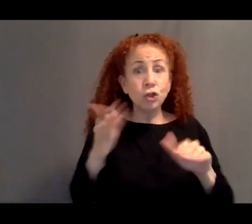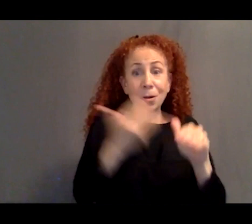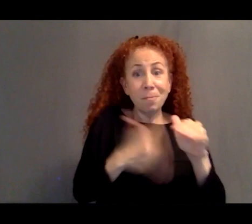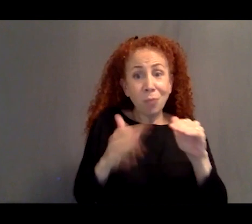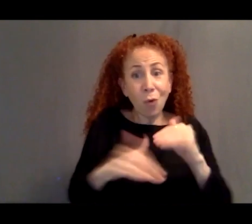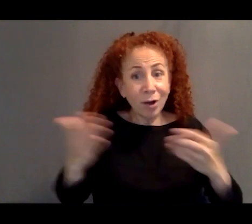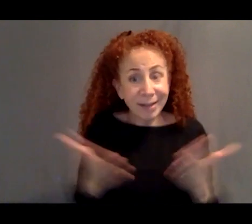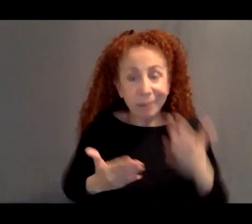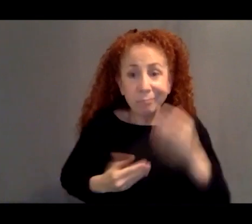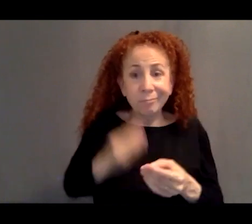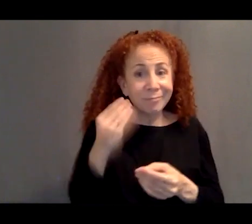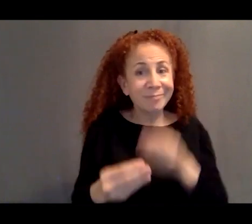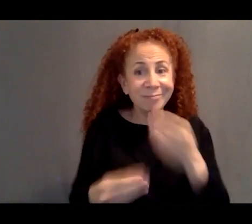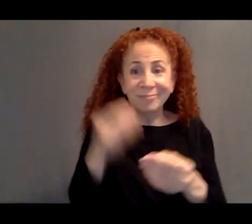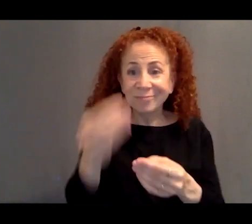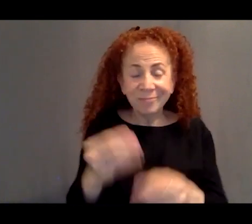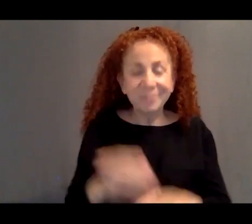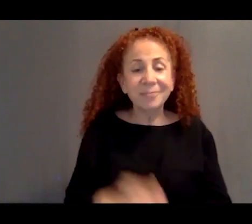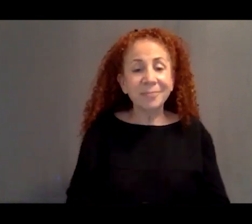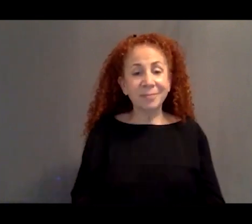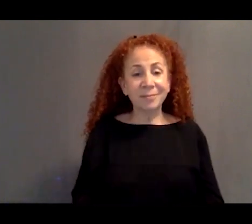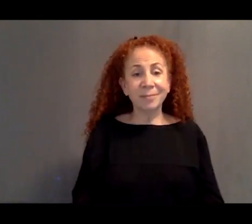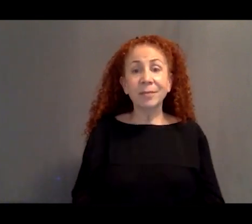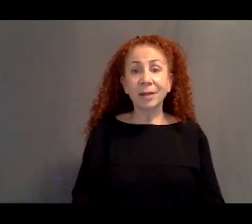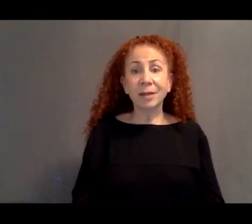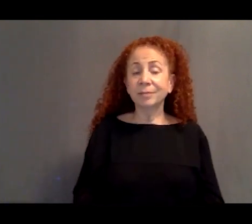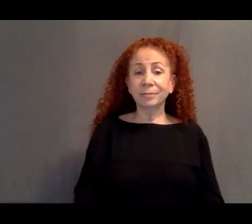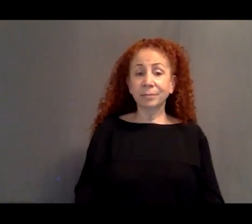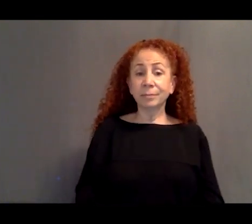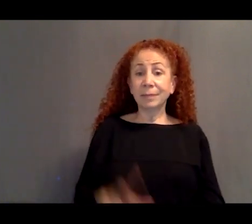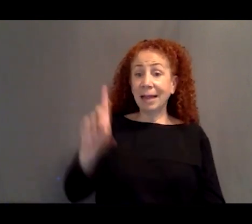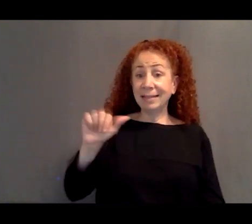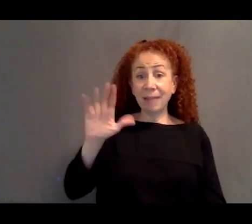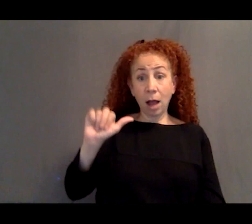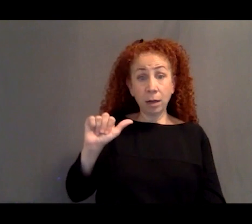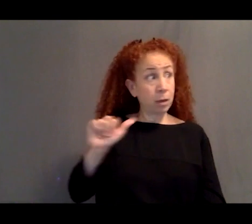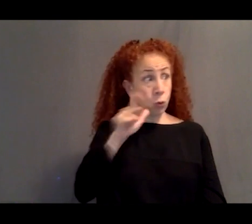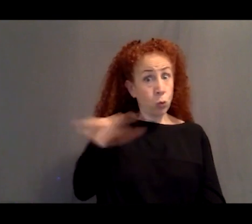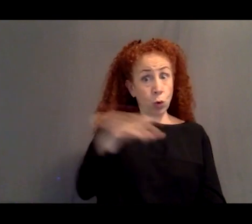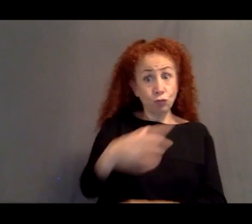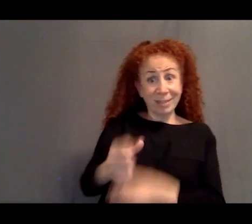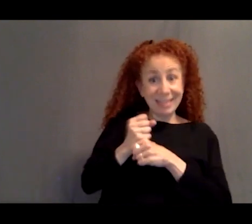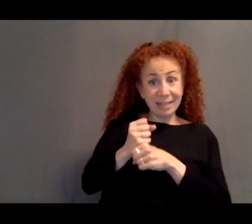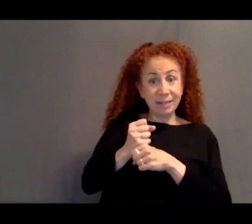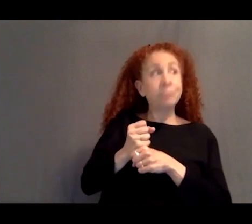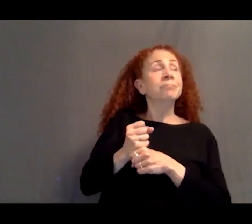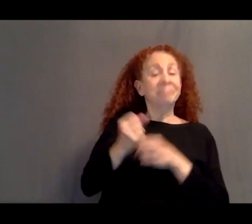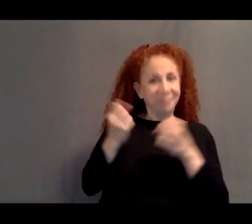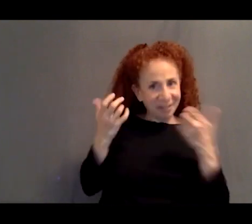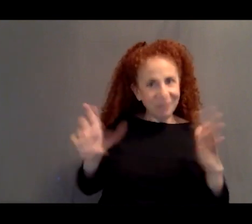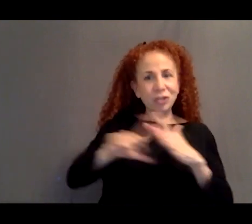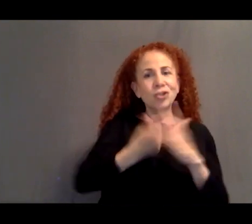here. And now we have the subsequent generation now of DACA beneficiaries who are having